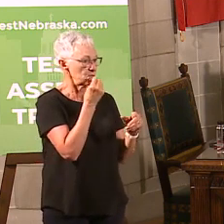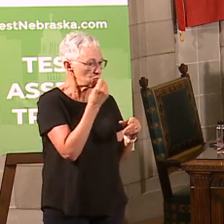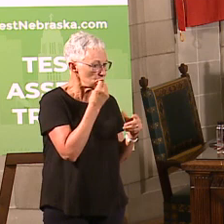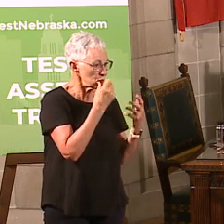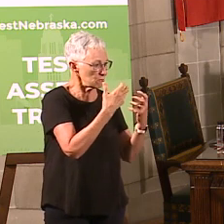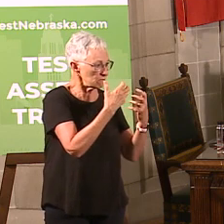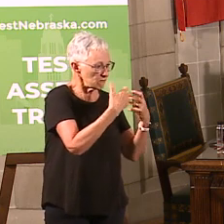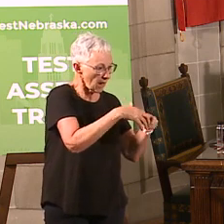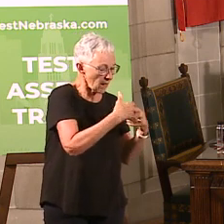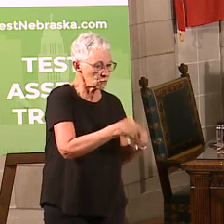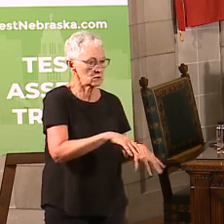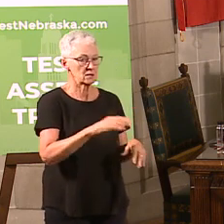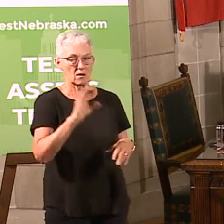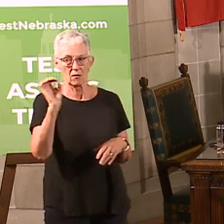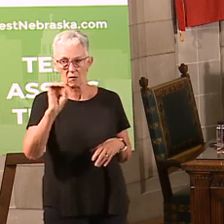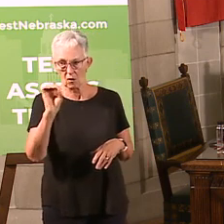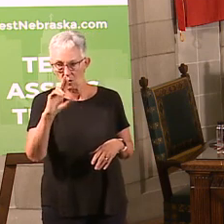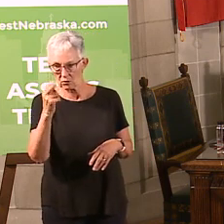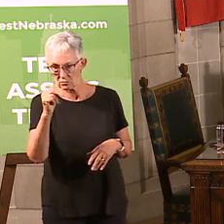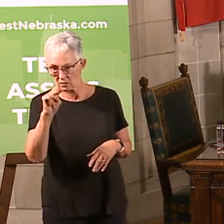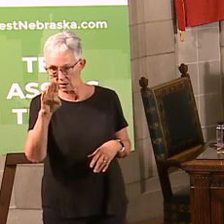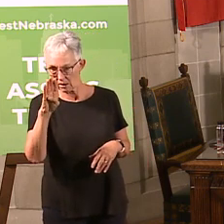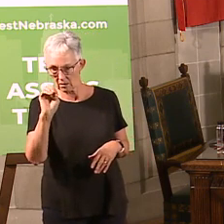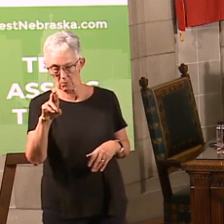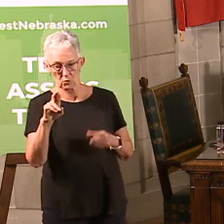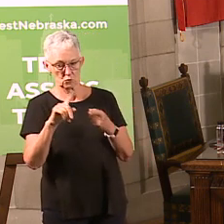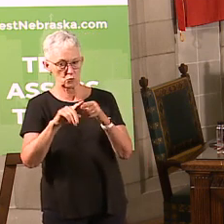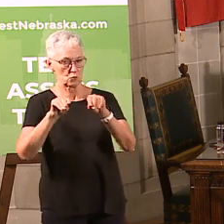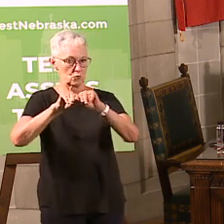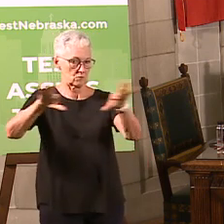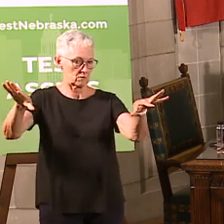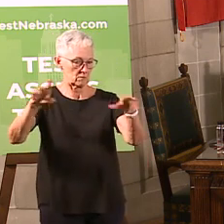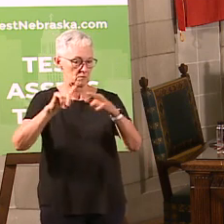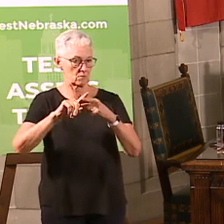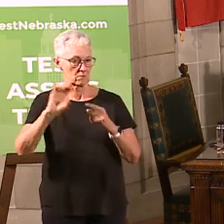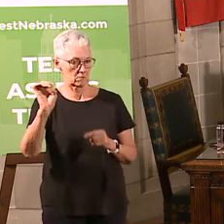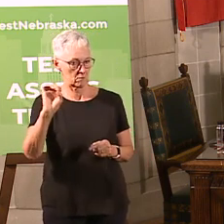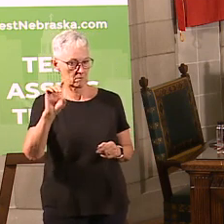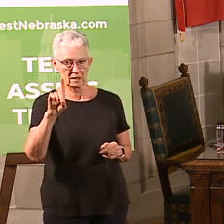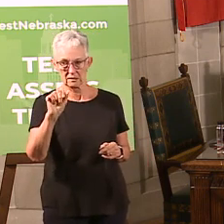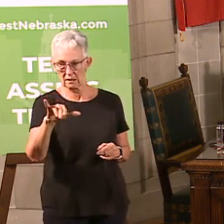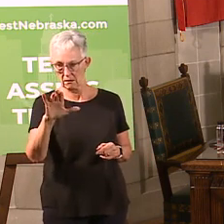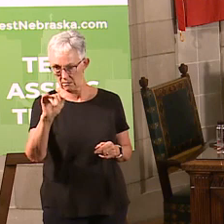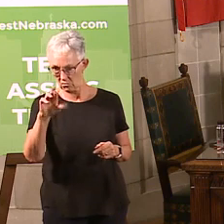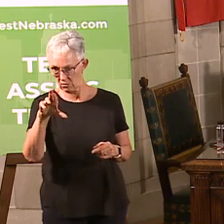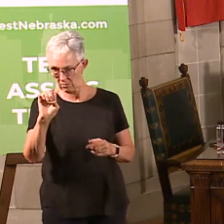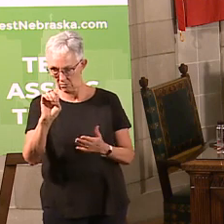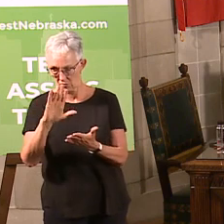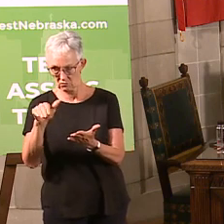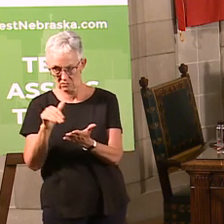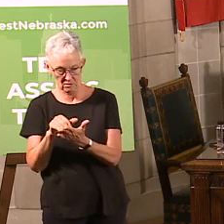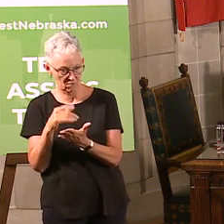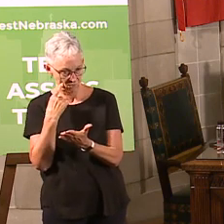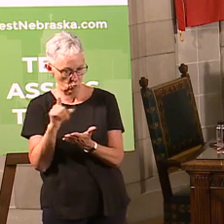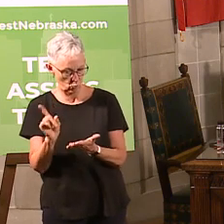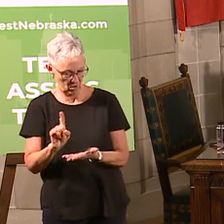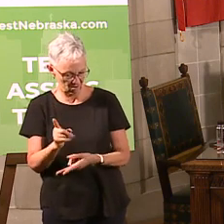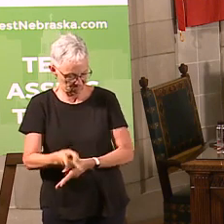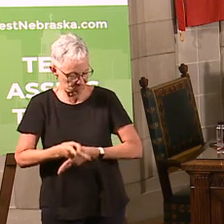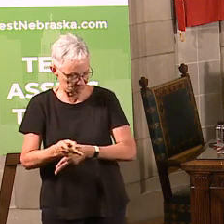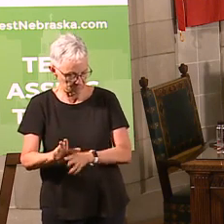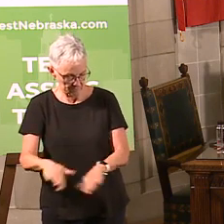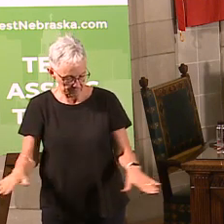also go to the Omaha Chamber for distribution to Omaha daycares. And over the next 6 weeks to 2 months, the project will